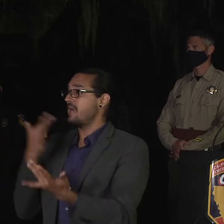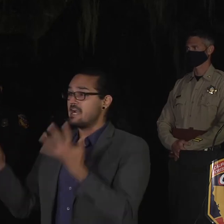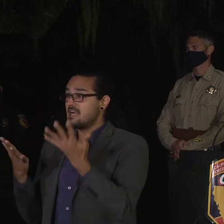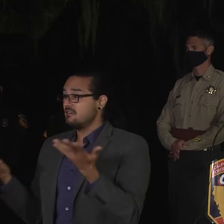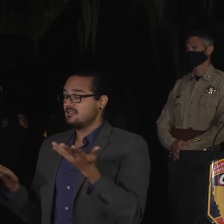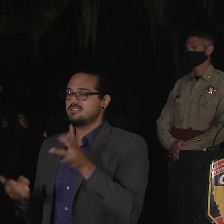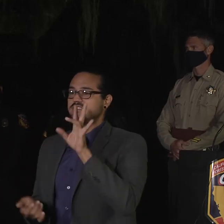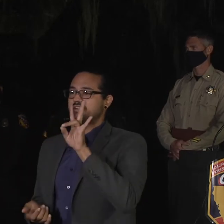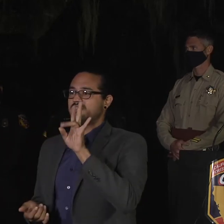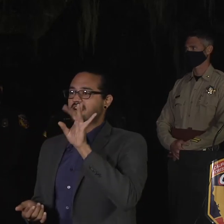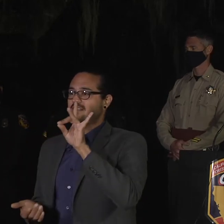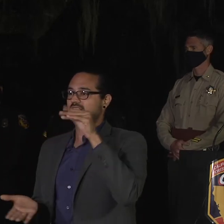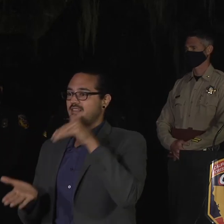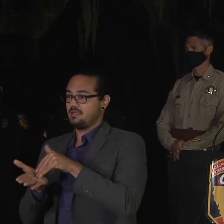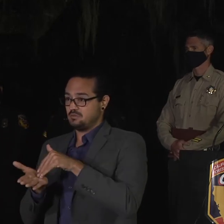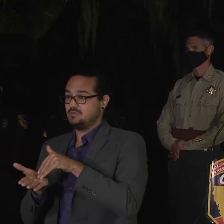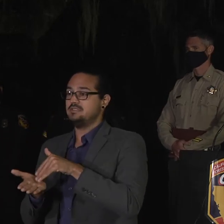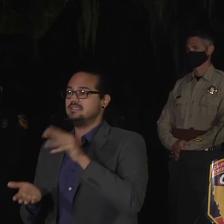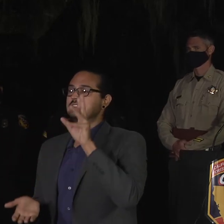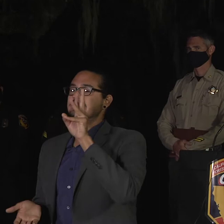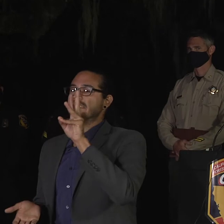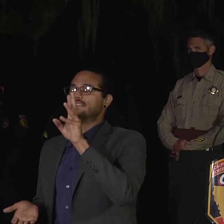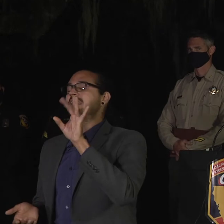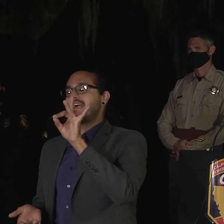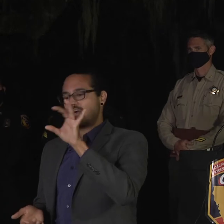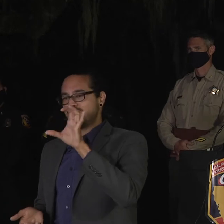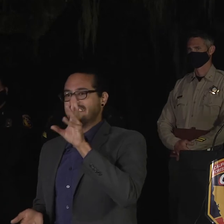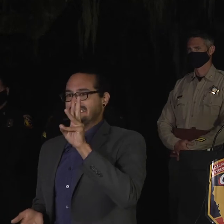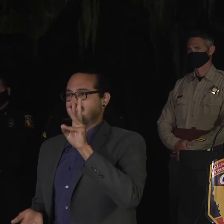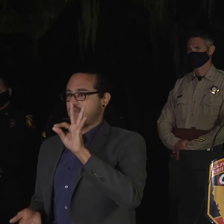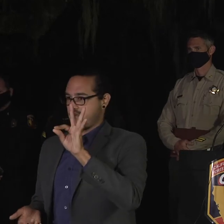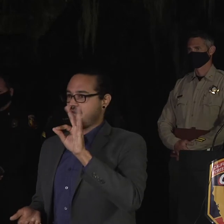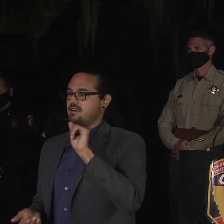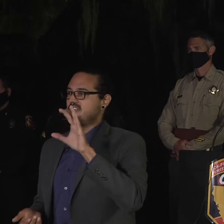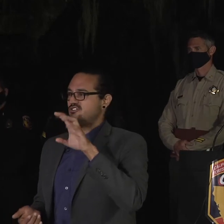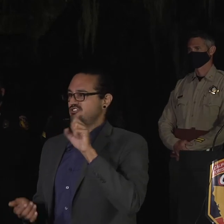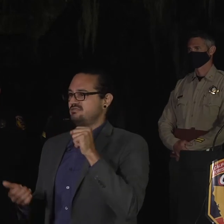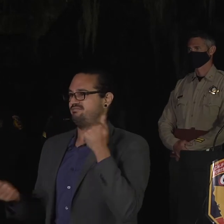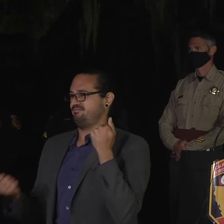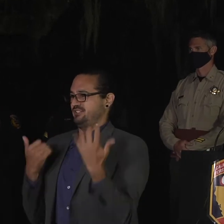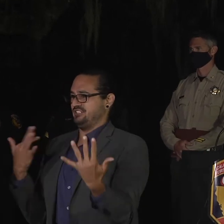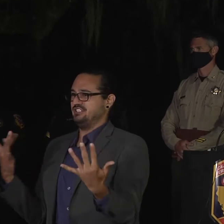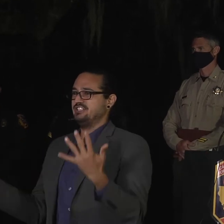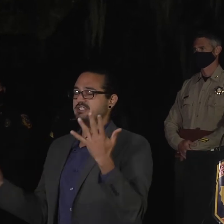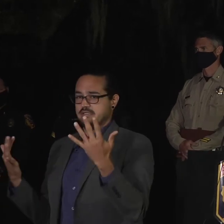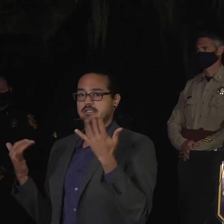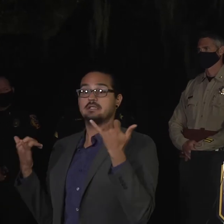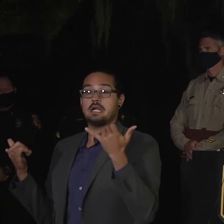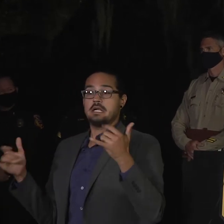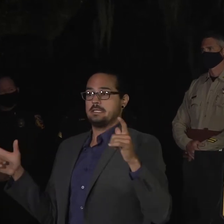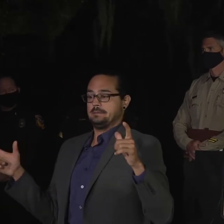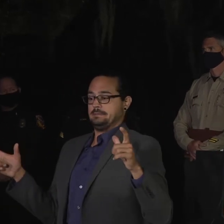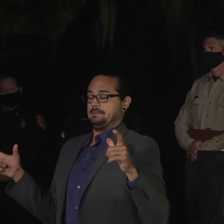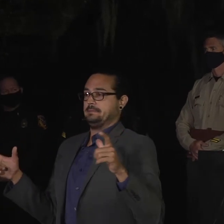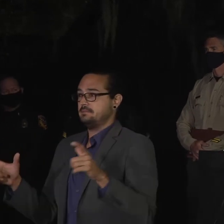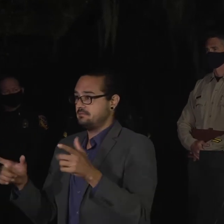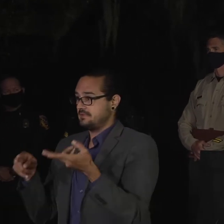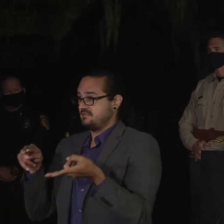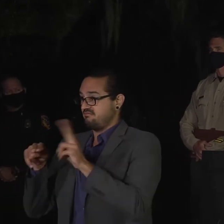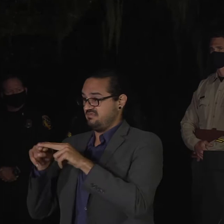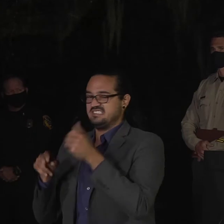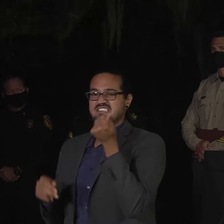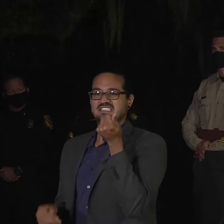78,869 acres. The good news is we continue to make progress on containment, and we're up to 17.17% containment this